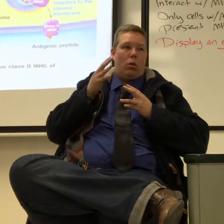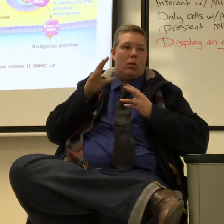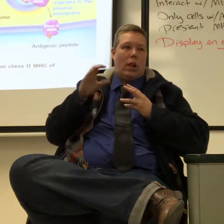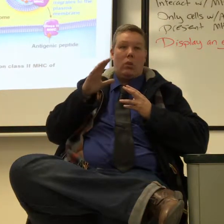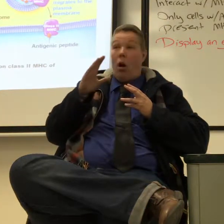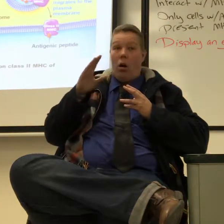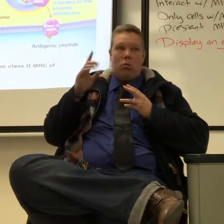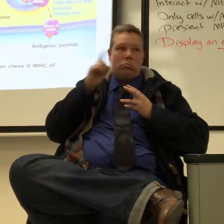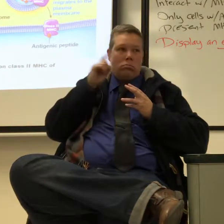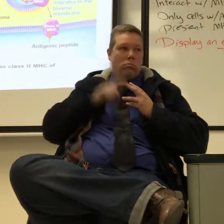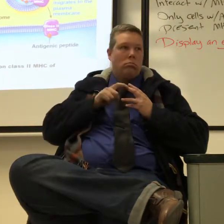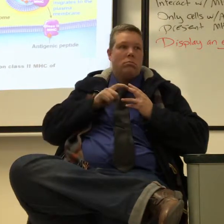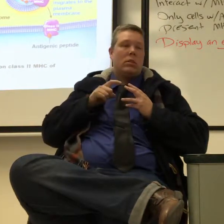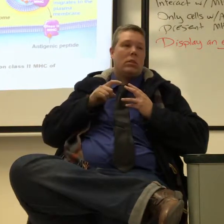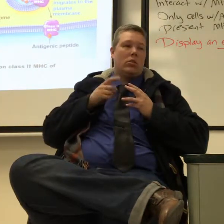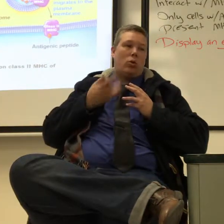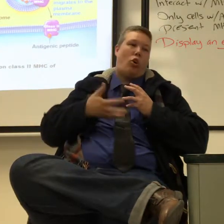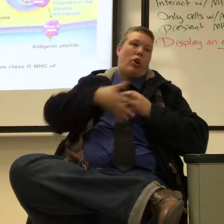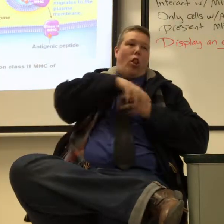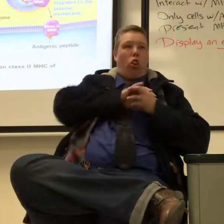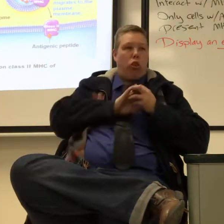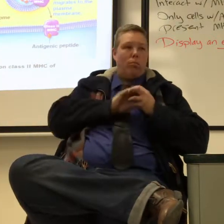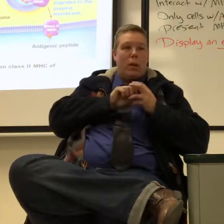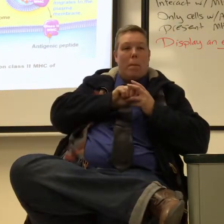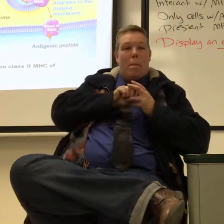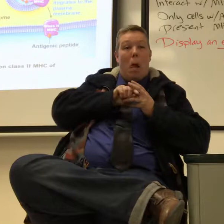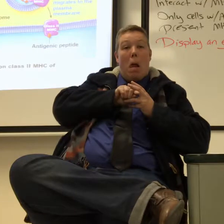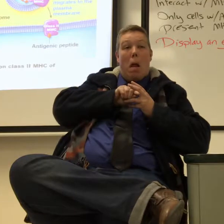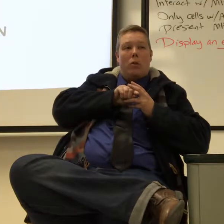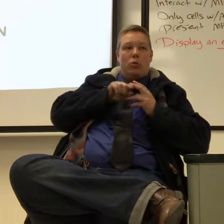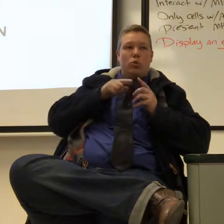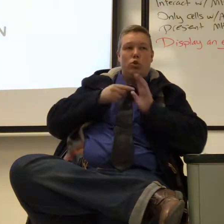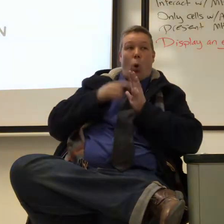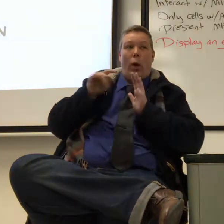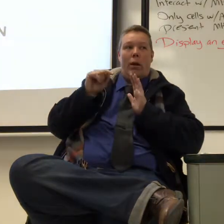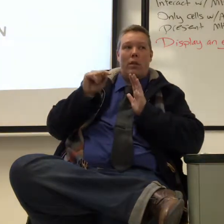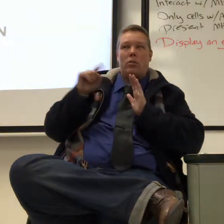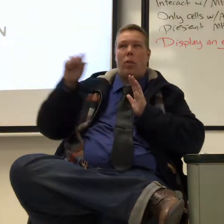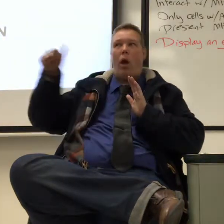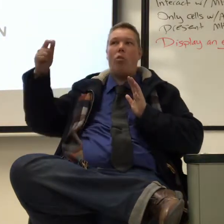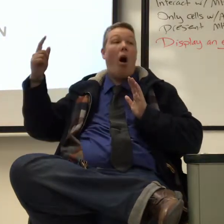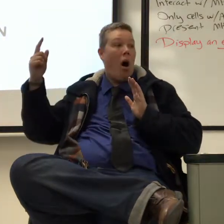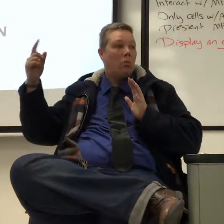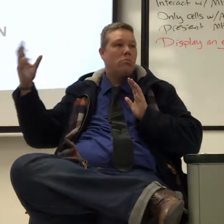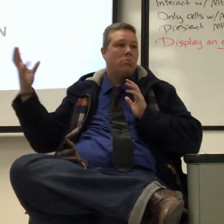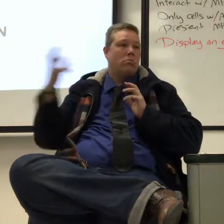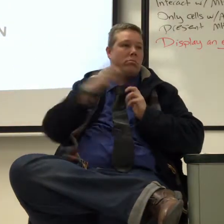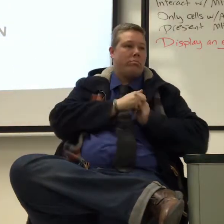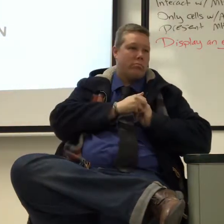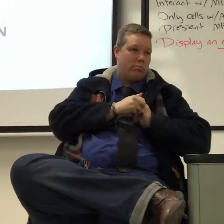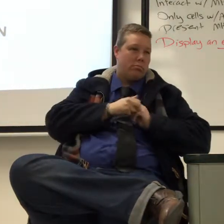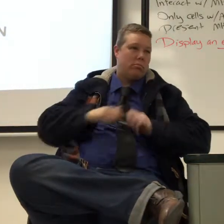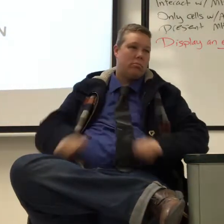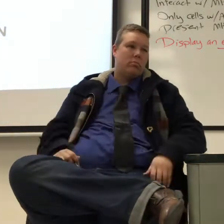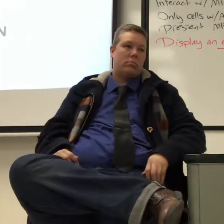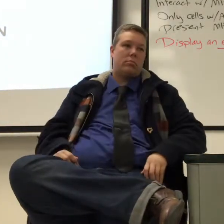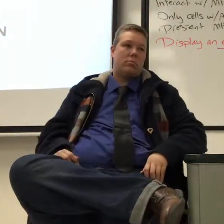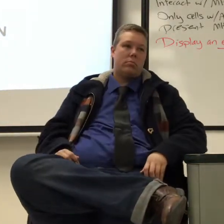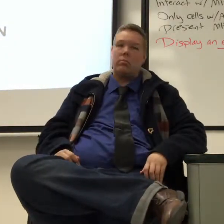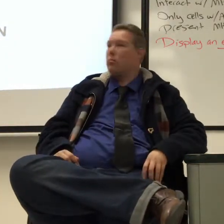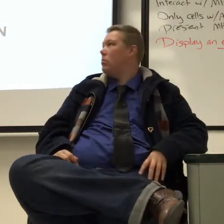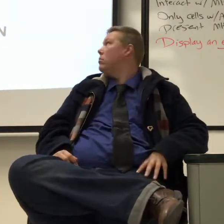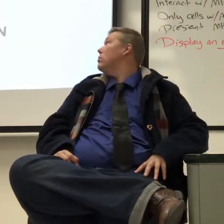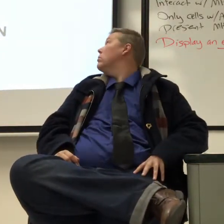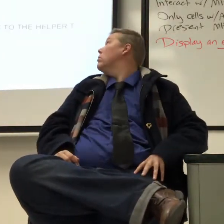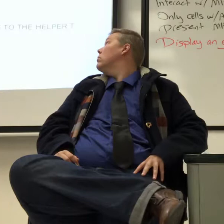And so it all begins with the CD4 cells. Let's talk about the T cell activation of the CD4 cells